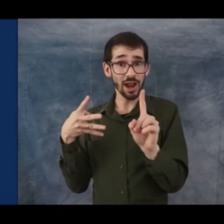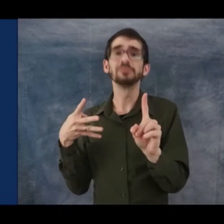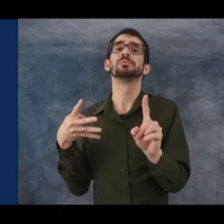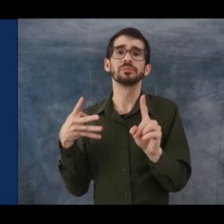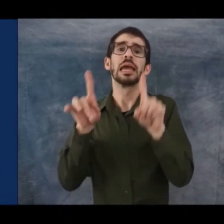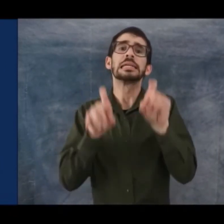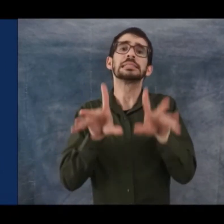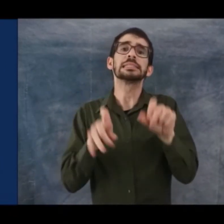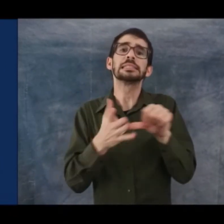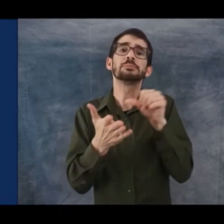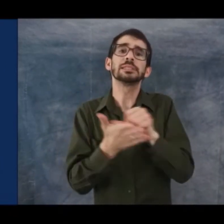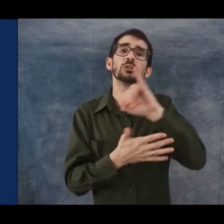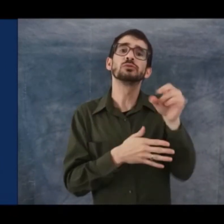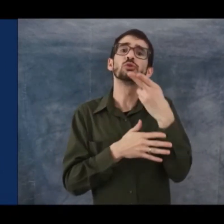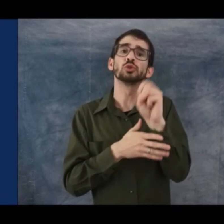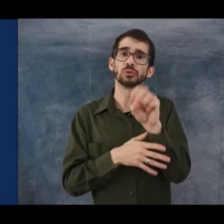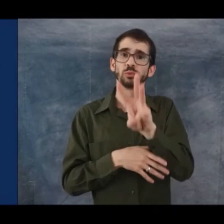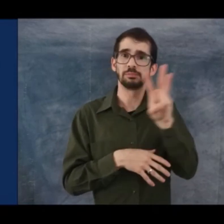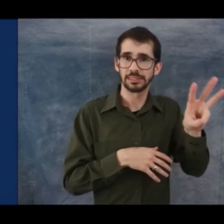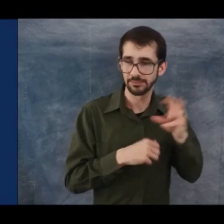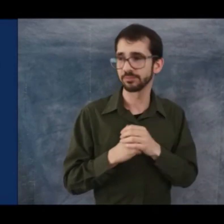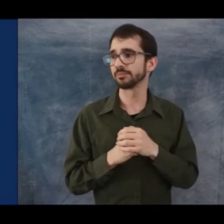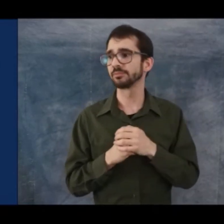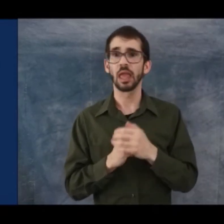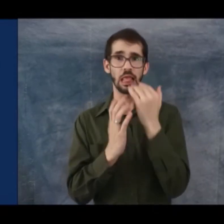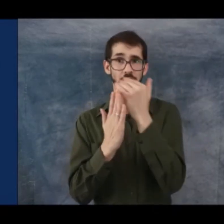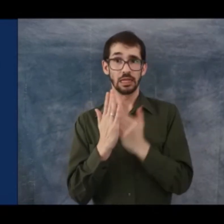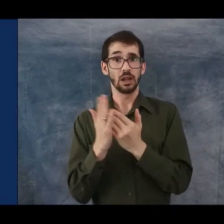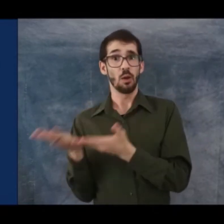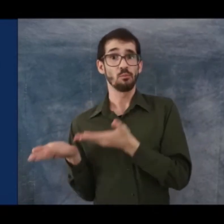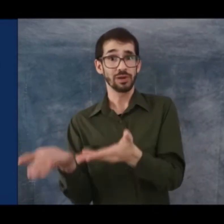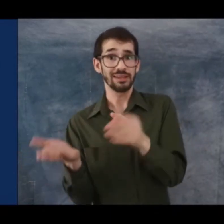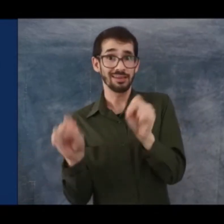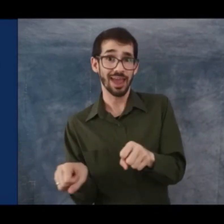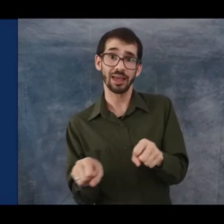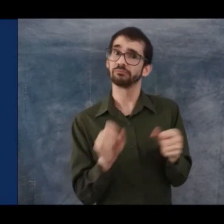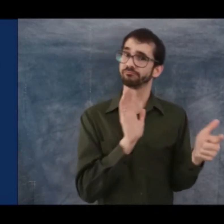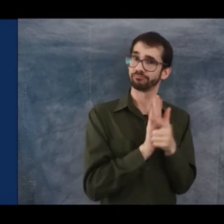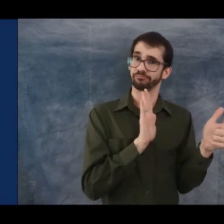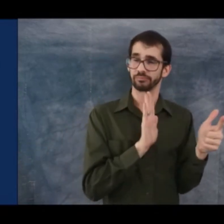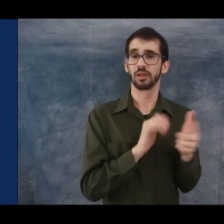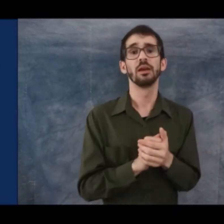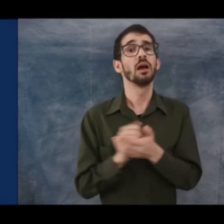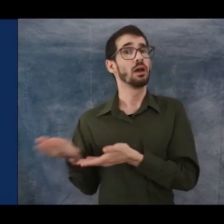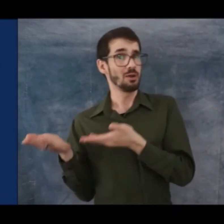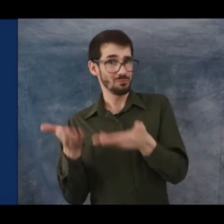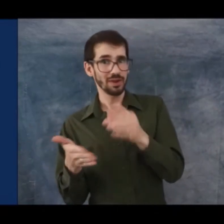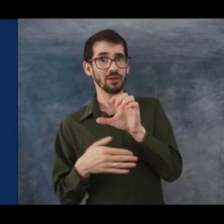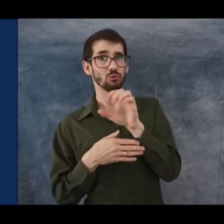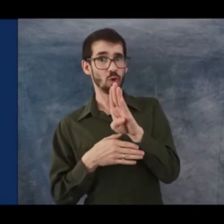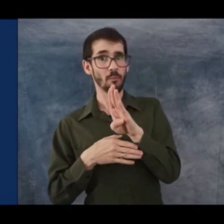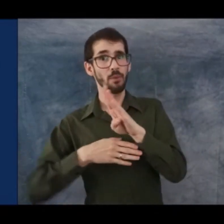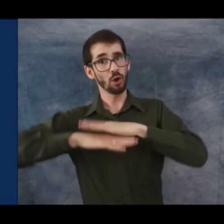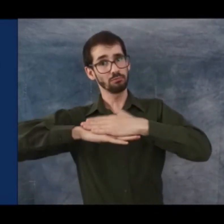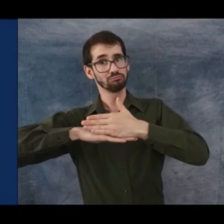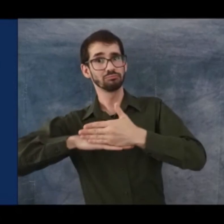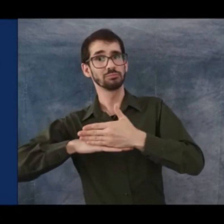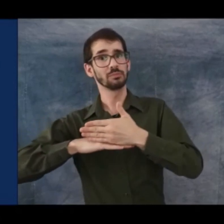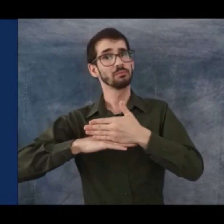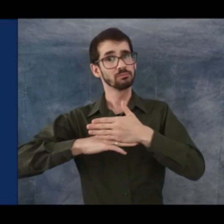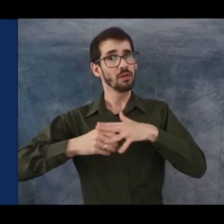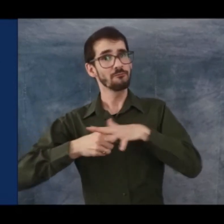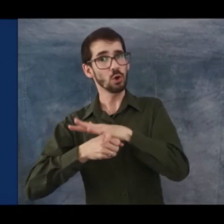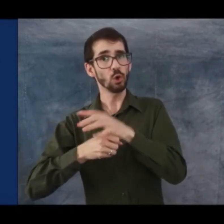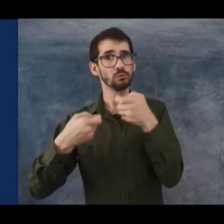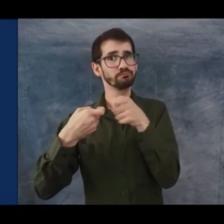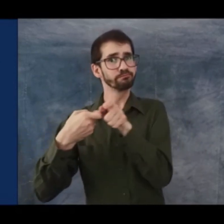Here is a list of what to bring and what not to bring for testing. Please remember to bring your Chromebook and have it fully charged. It is optional,